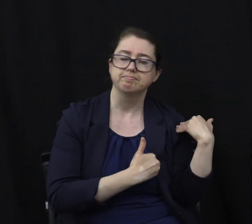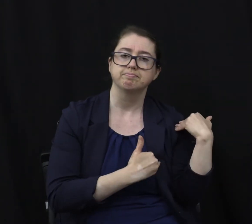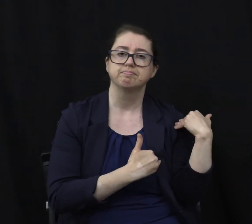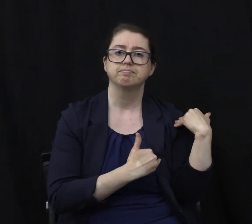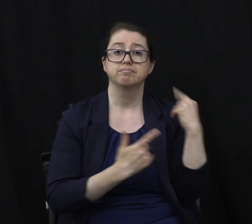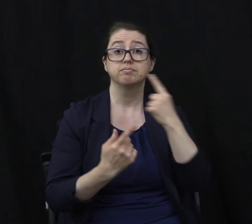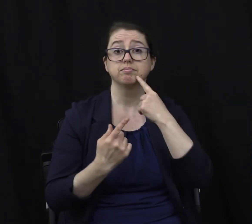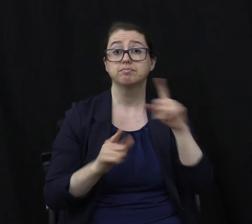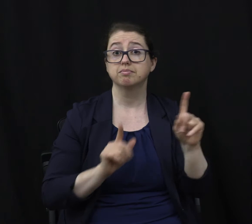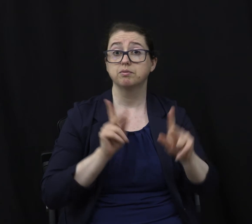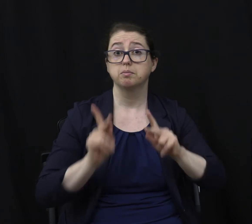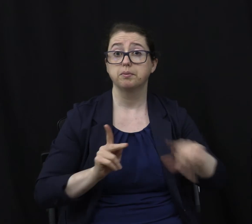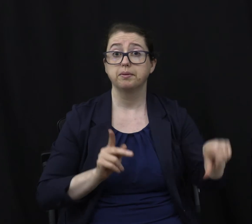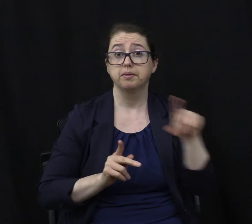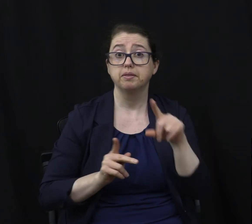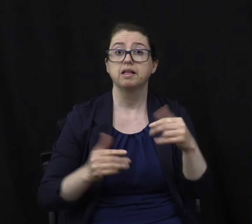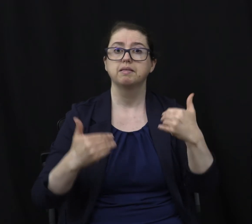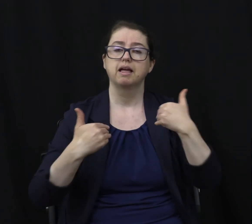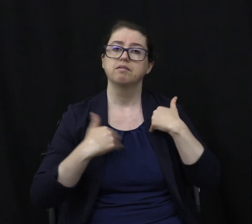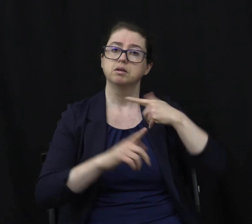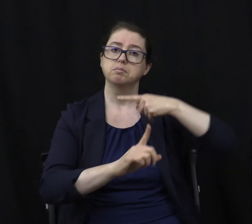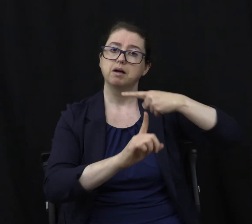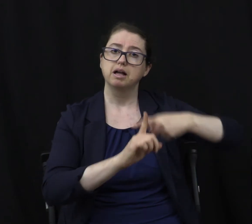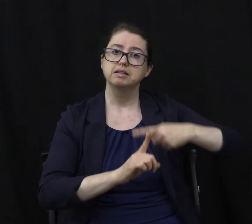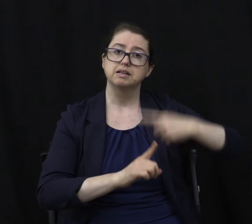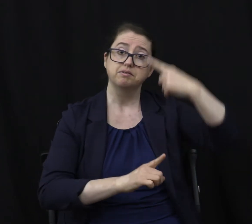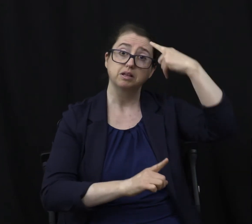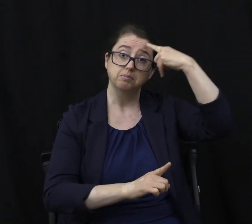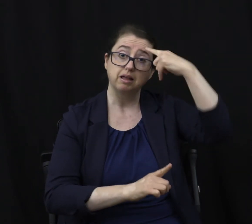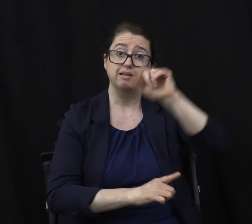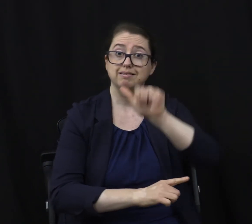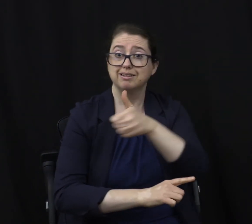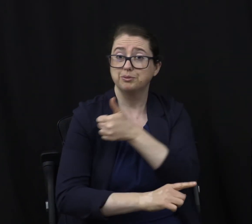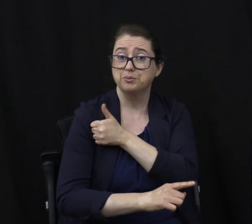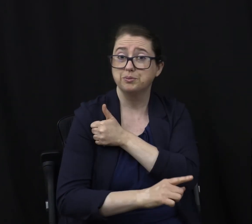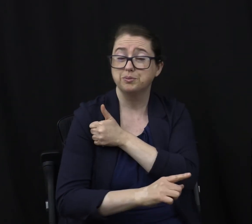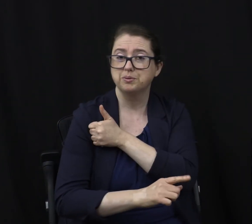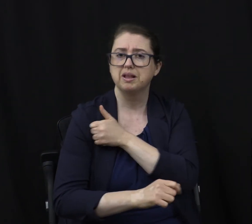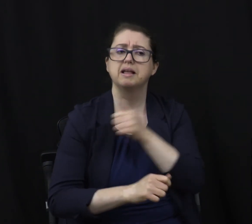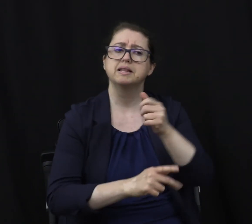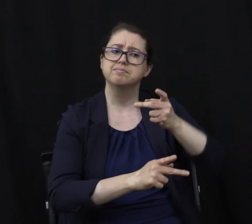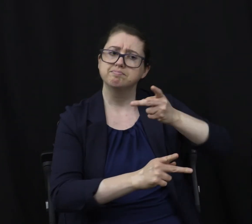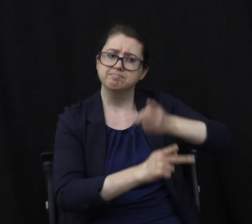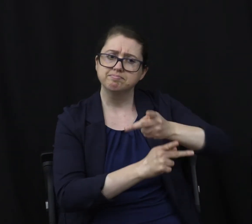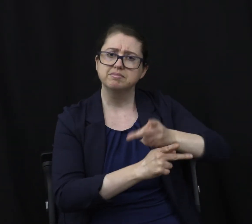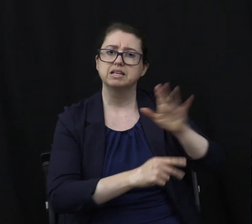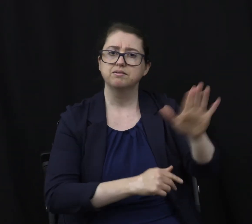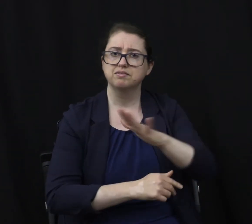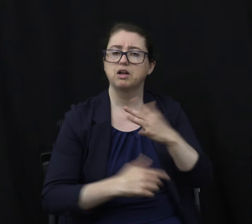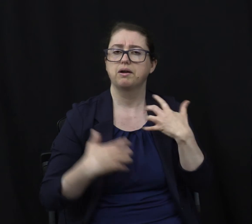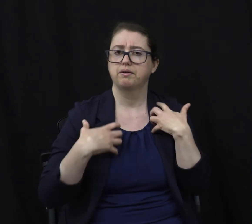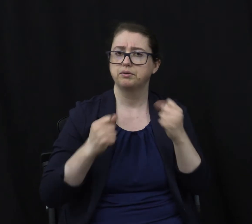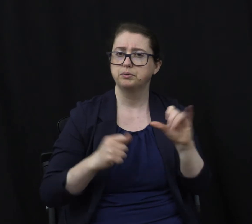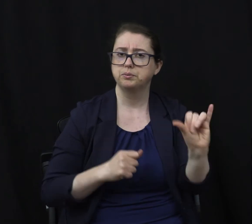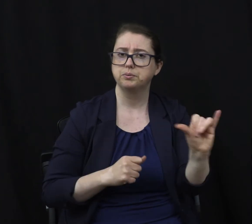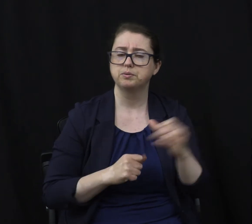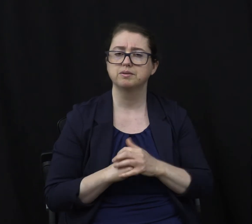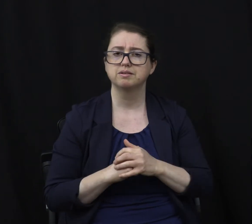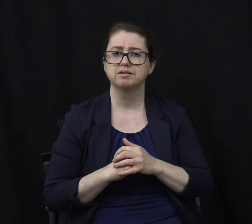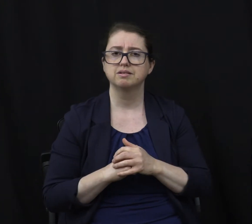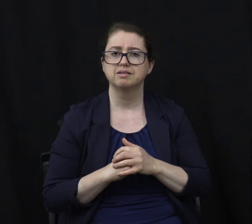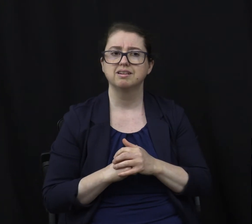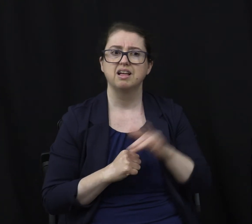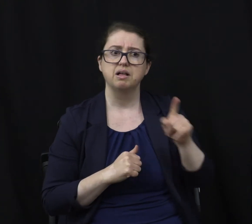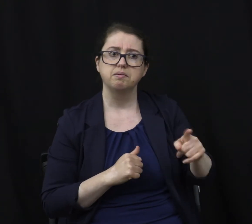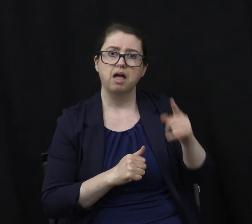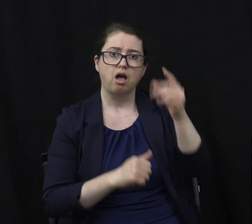a positive mental attitude and they take care of their health. They also expand their knowledge by